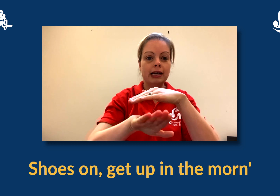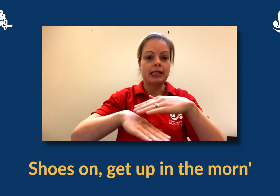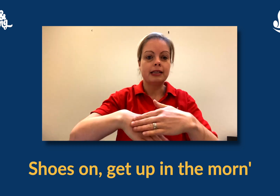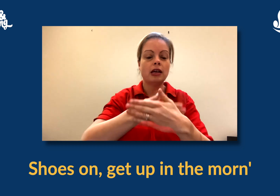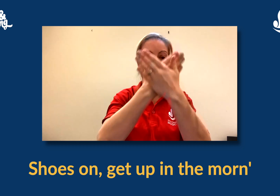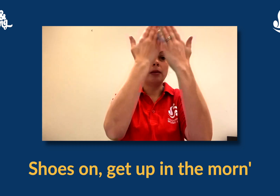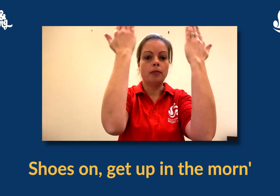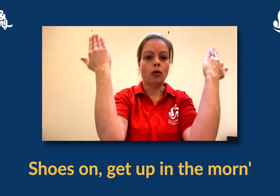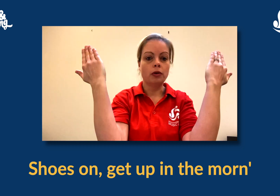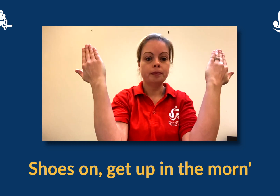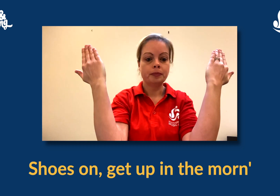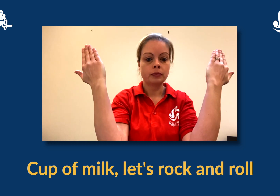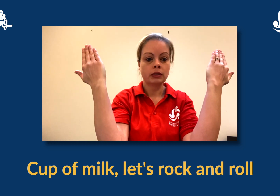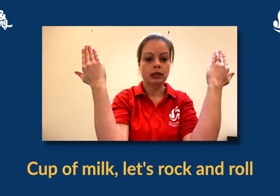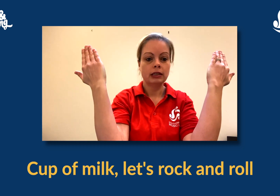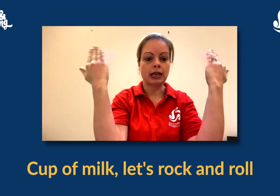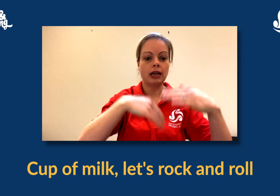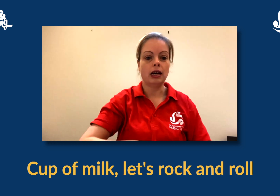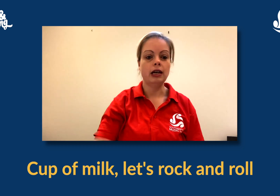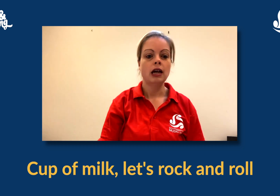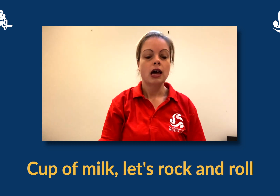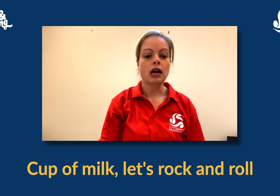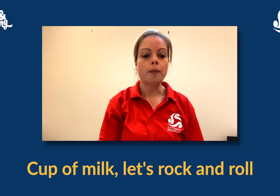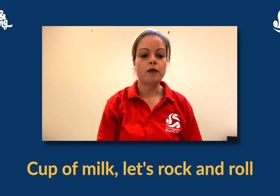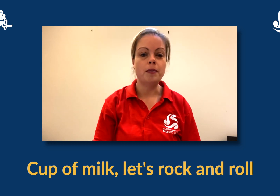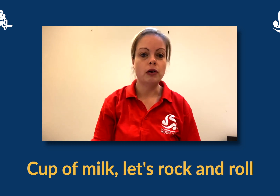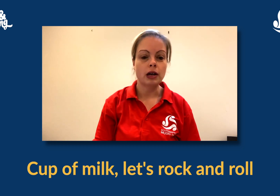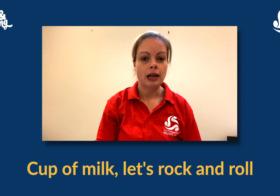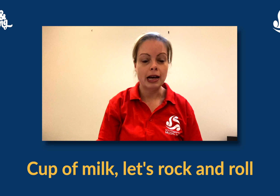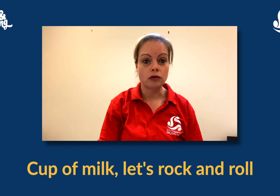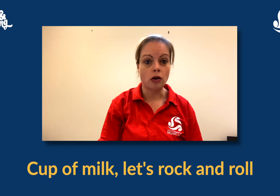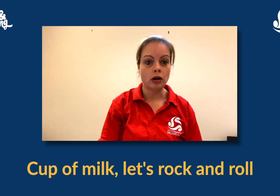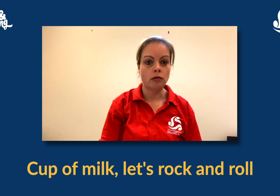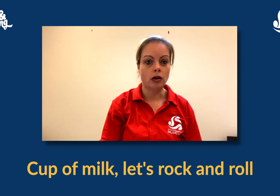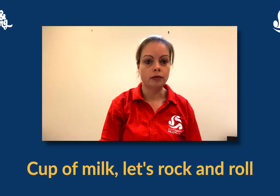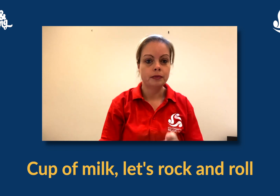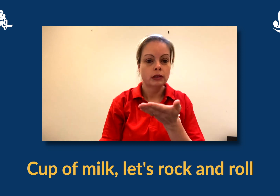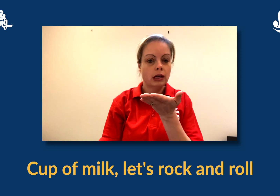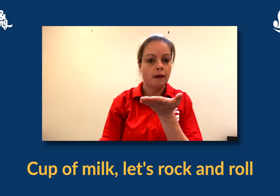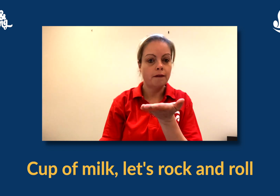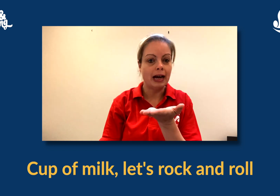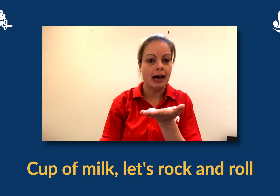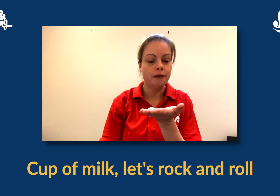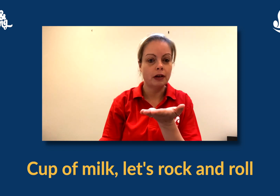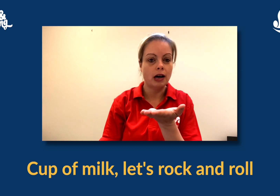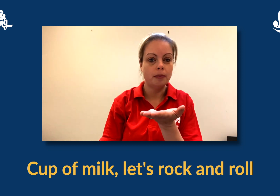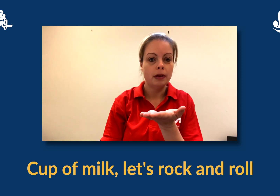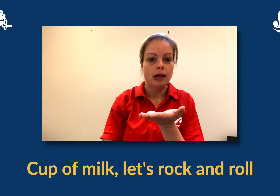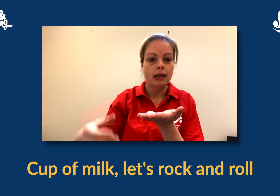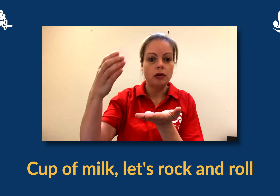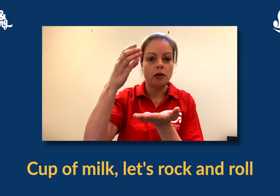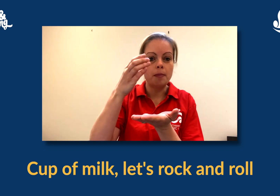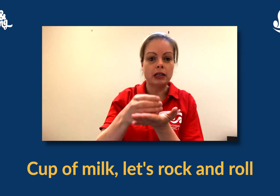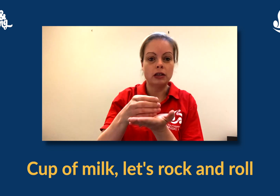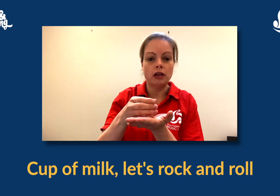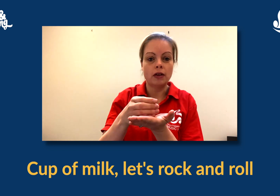on, get up in the morn. Second line, cup of milk, let's rock and roll. Flat hand for cup,